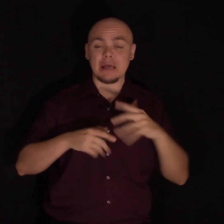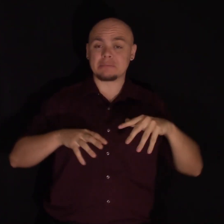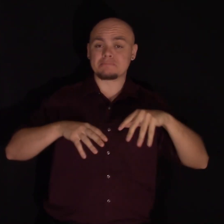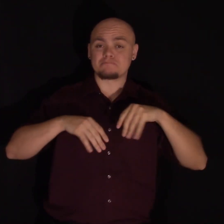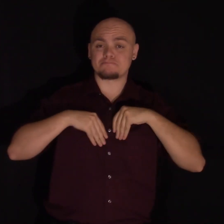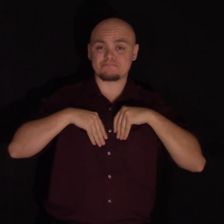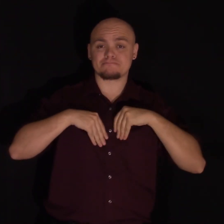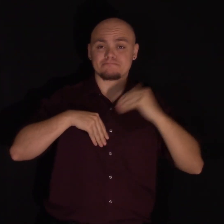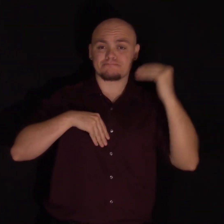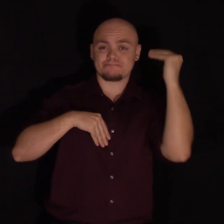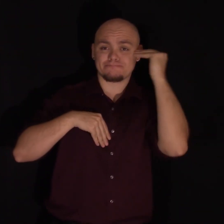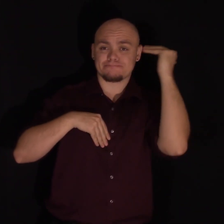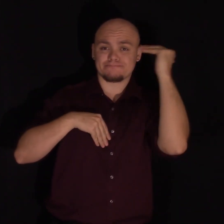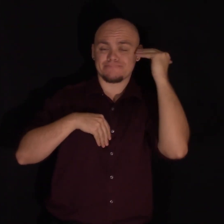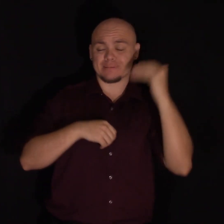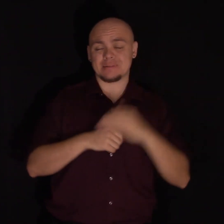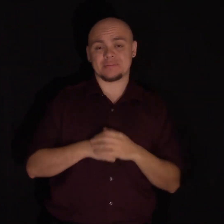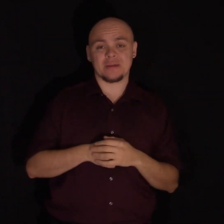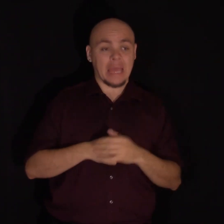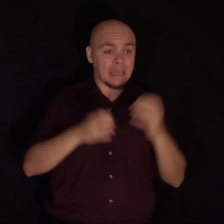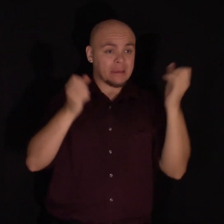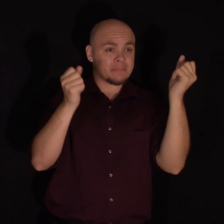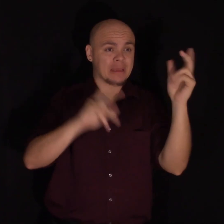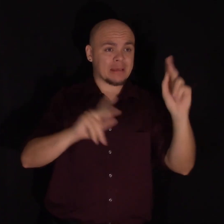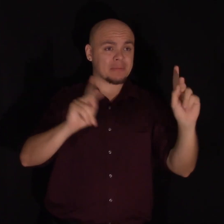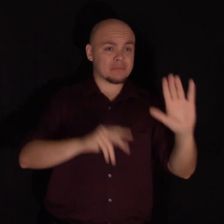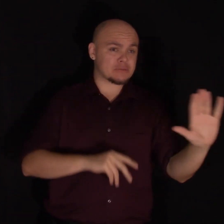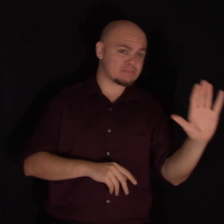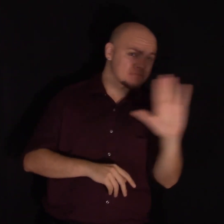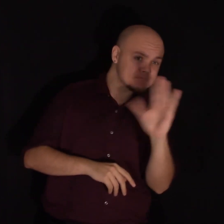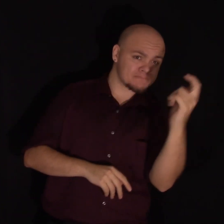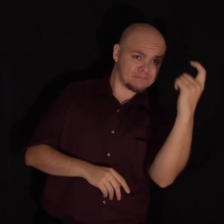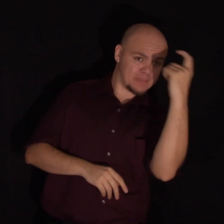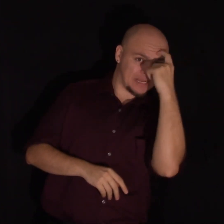know that in the minds of many,